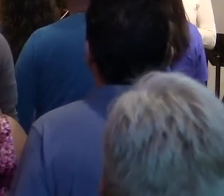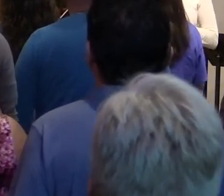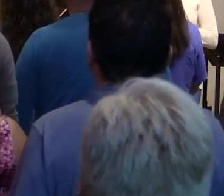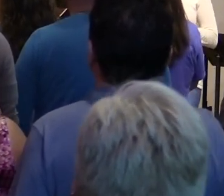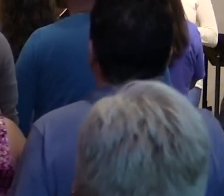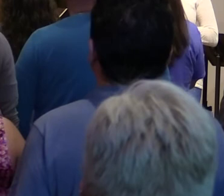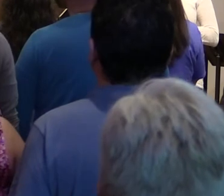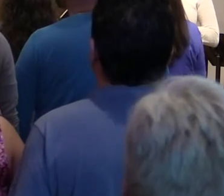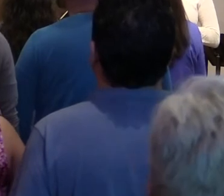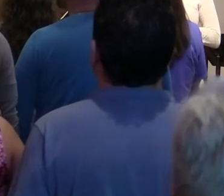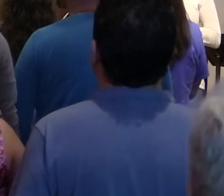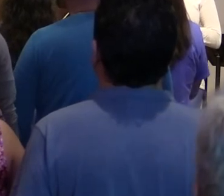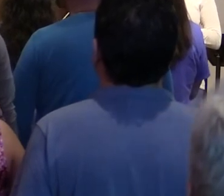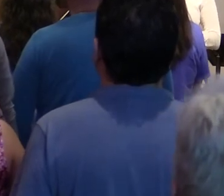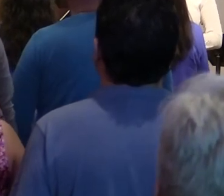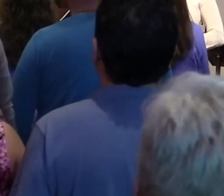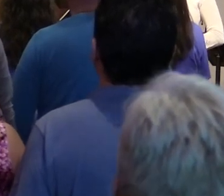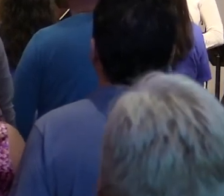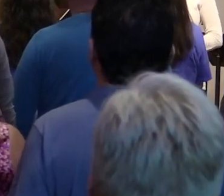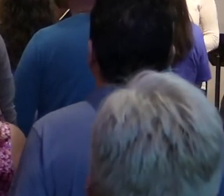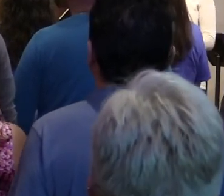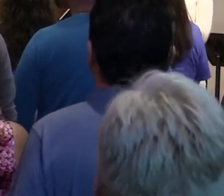yours. Be with